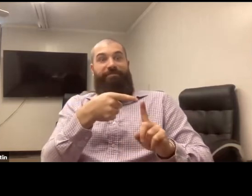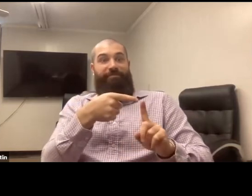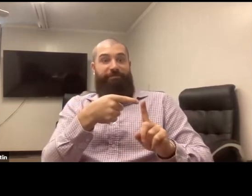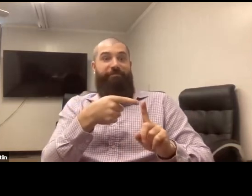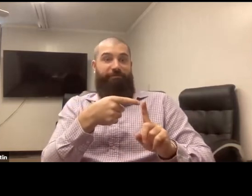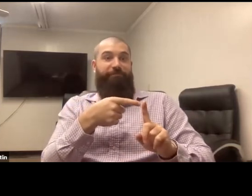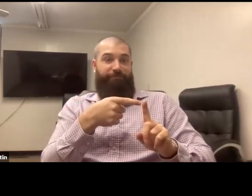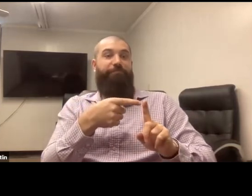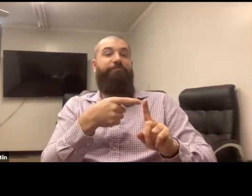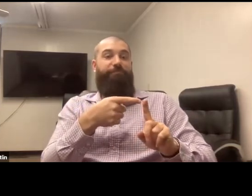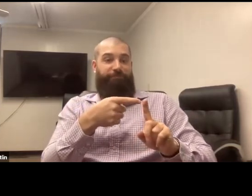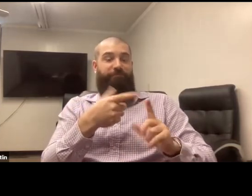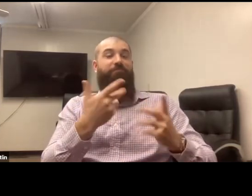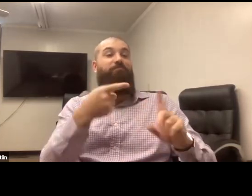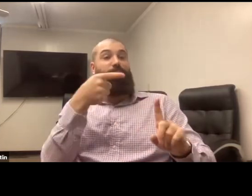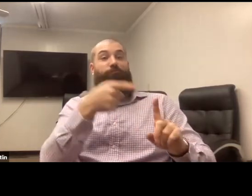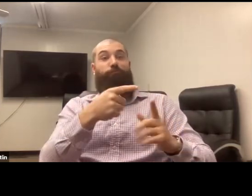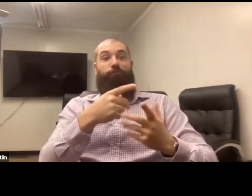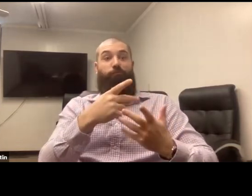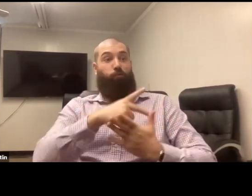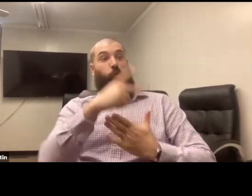advocacy specialist. So that's who I am.